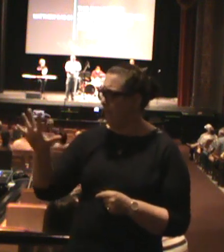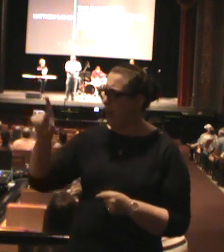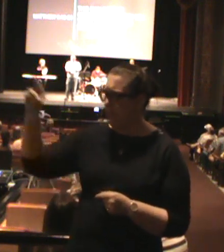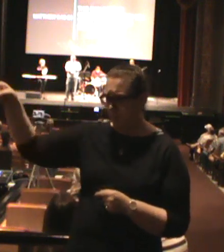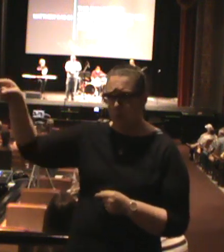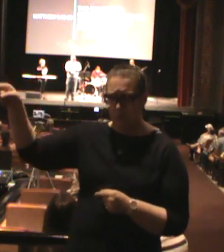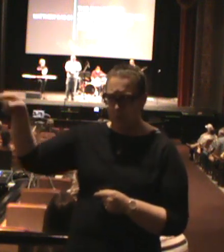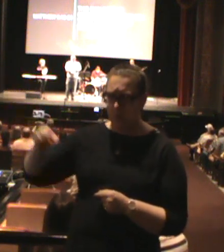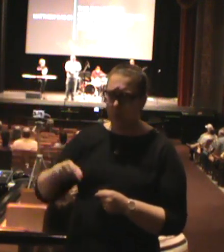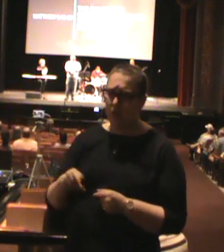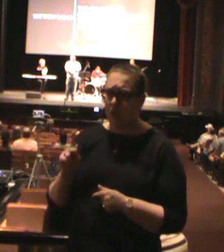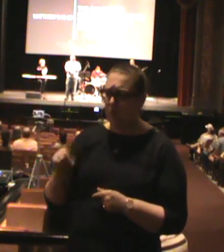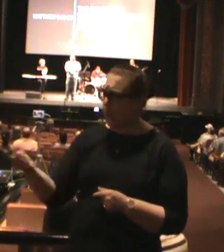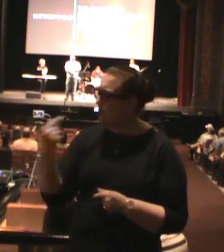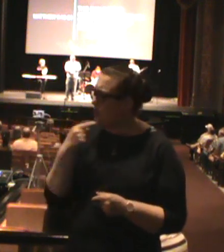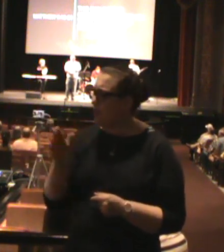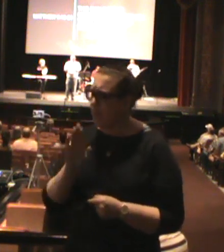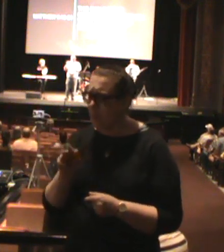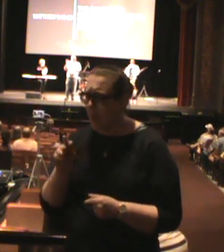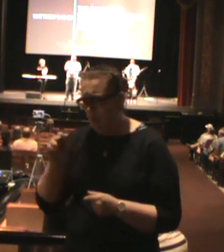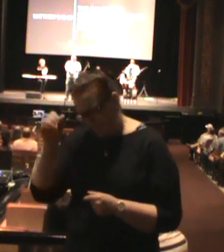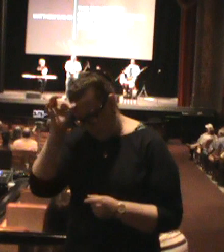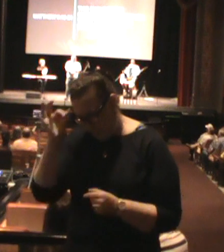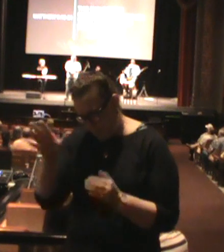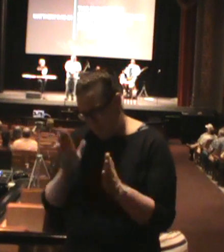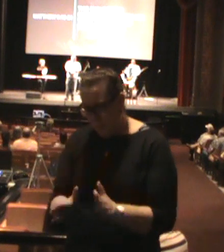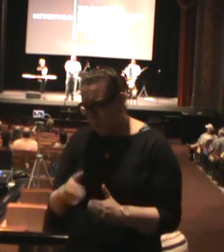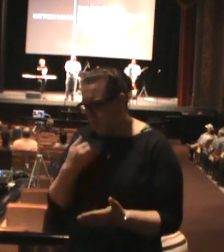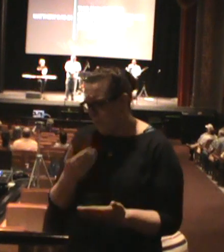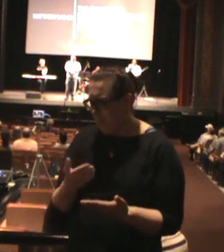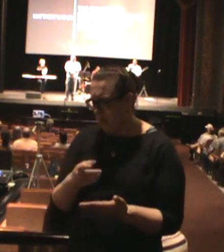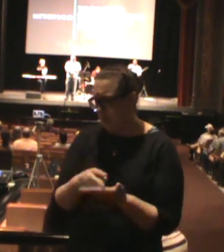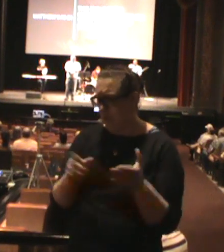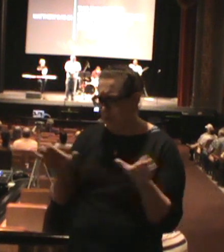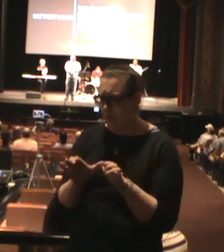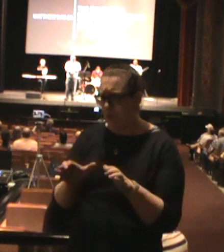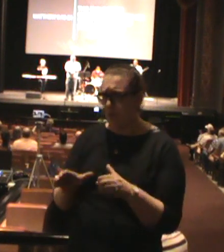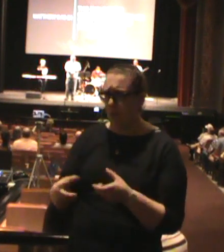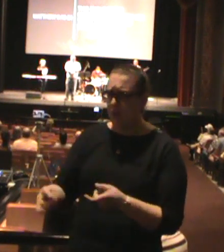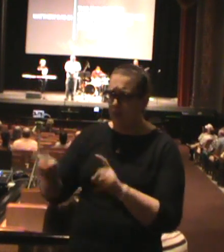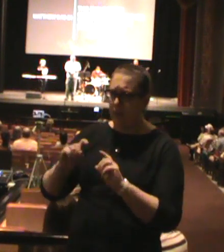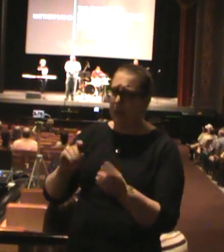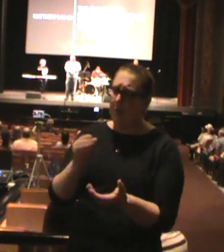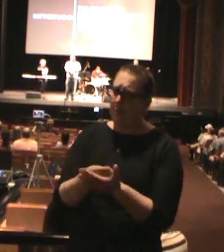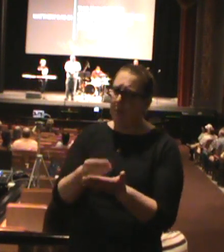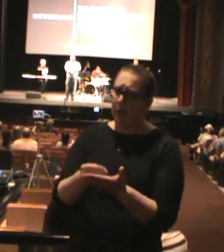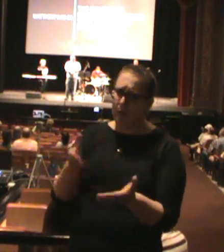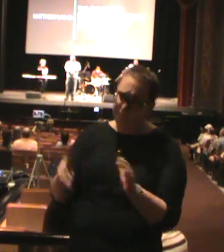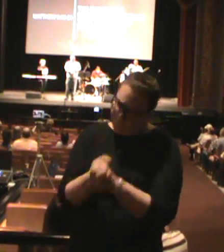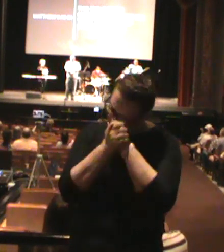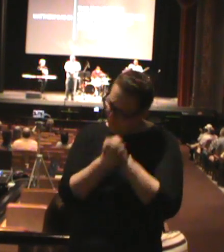says, Pastor, thank y'all for what you do. And put some more money in my hand and kept walking away.